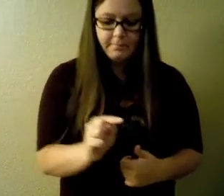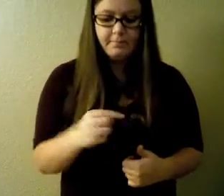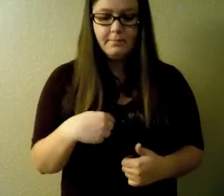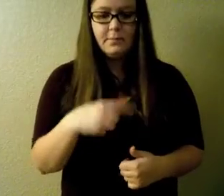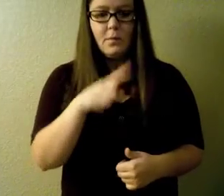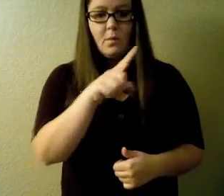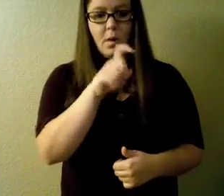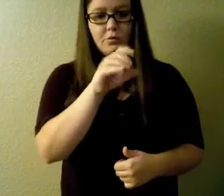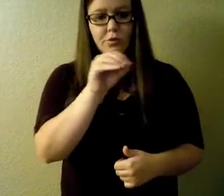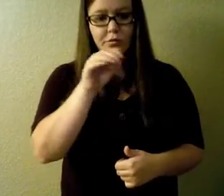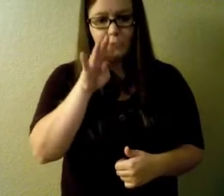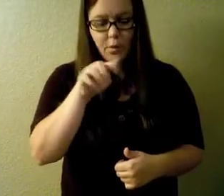104.88.